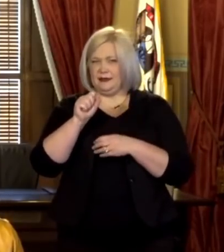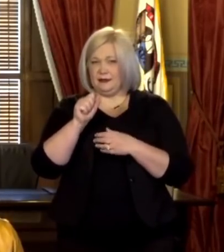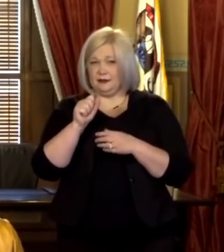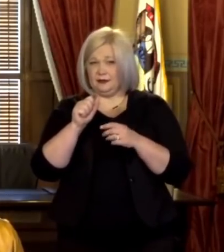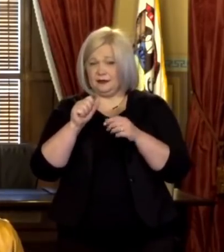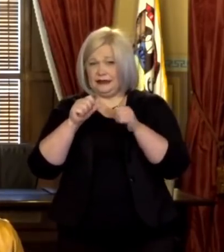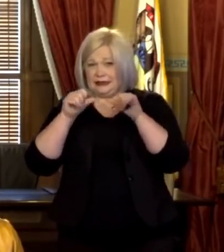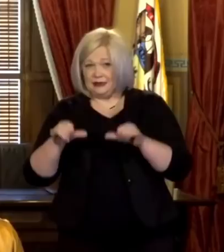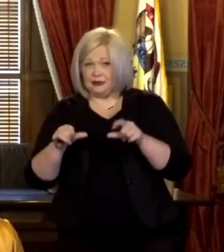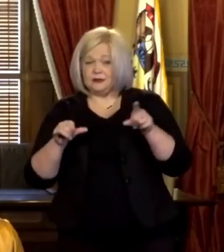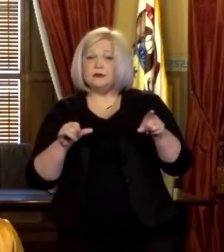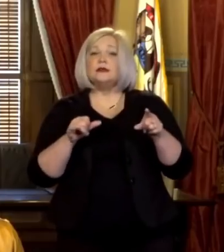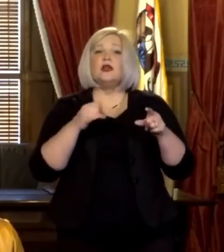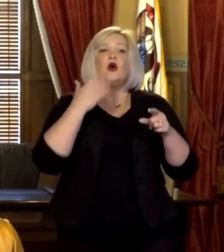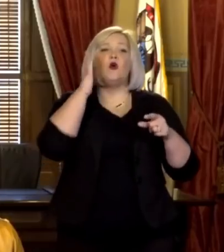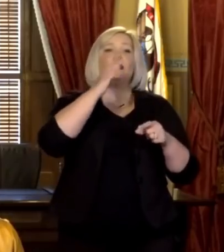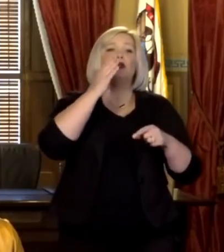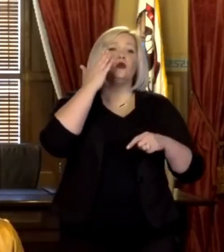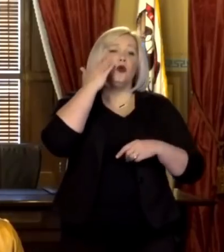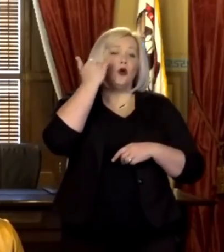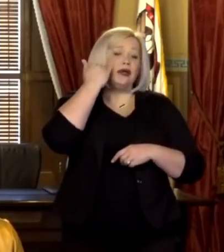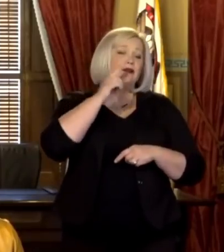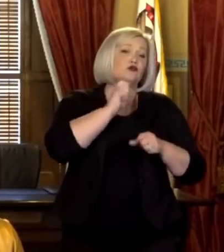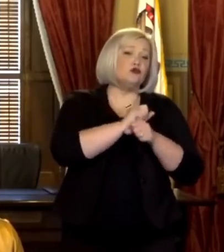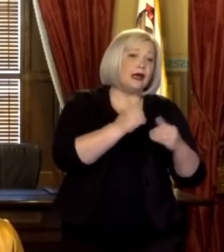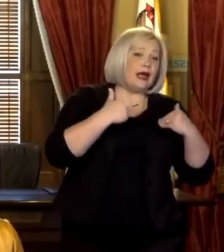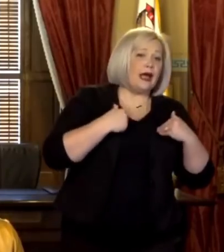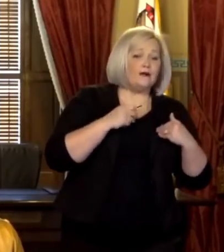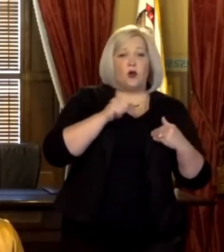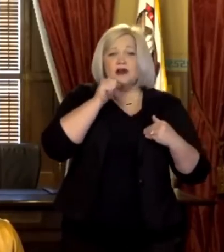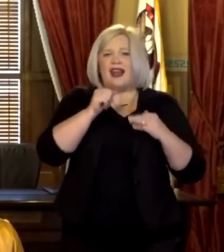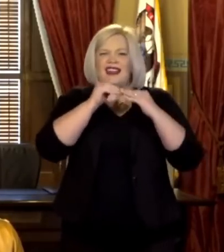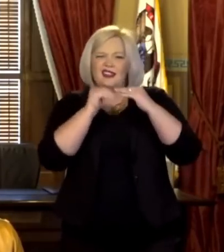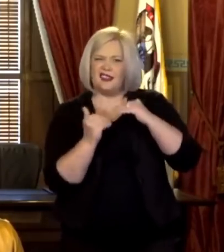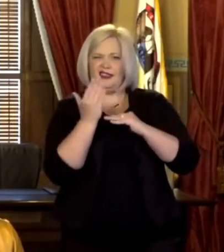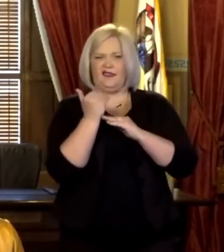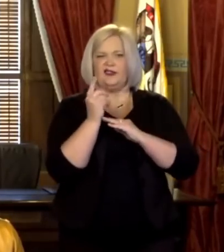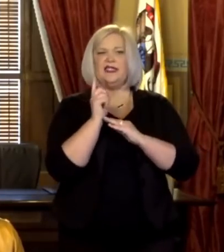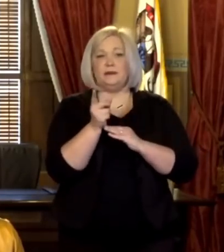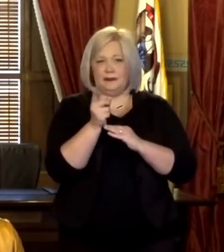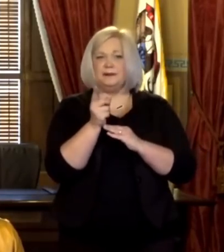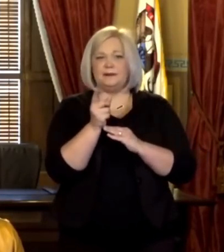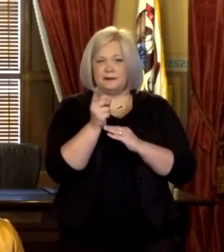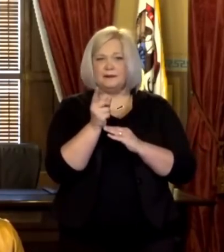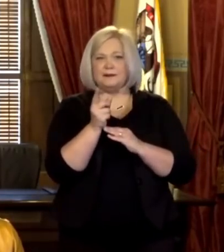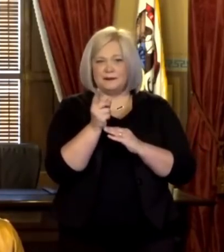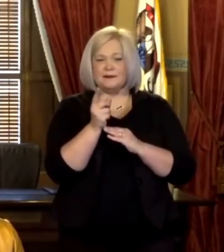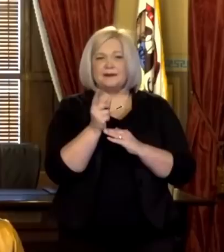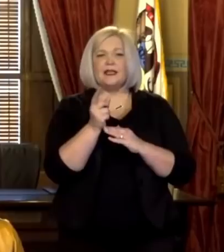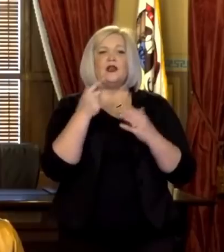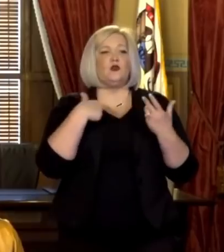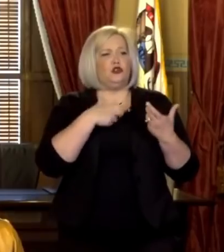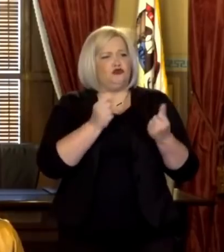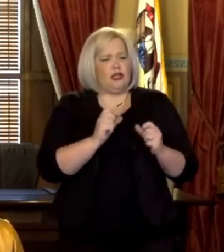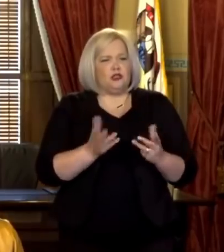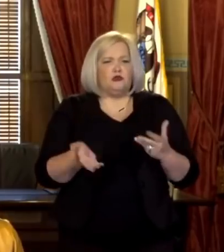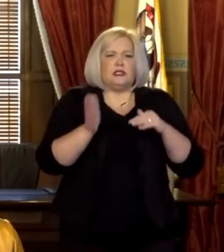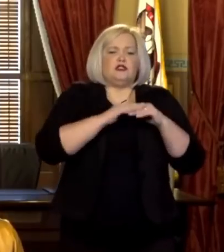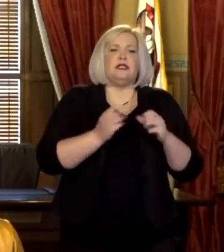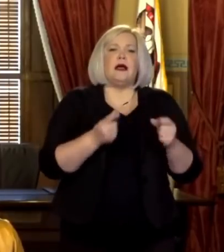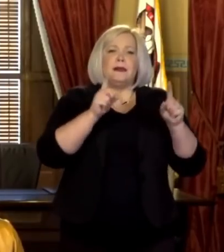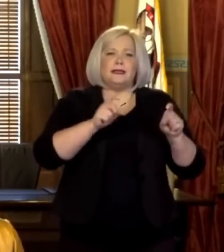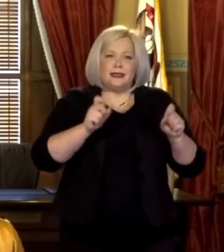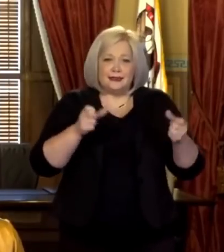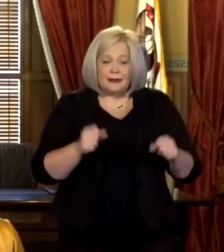or less. We will continue to make testing a priority and more easily accessible for Michiganders and simpler for our